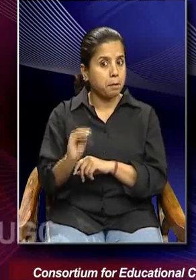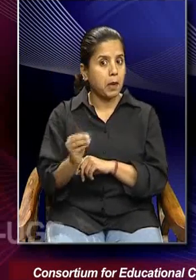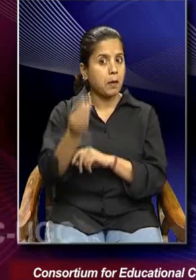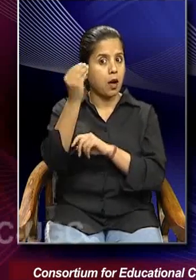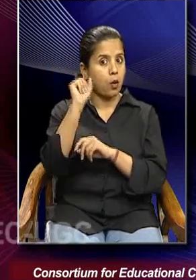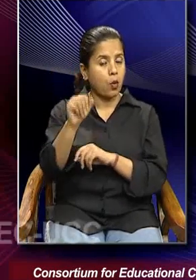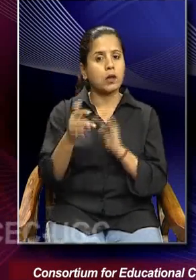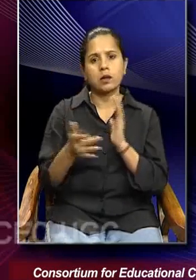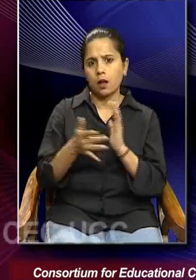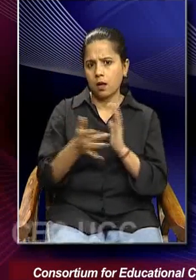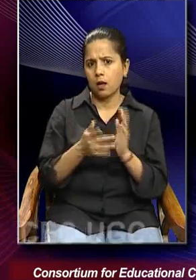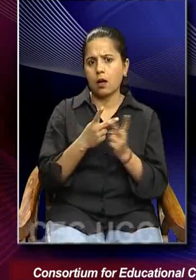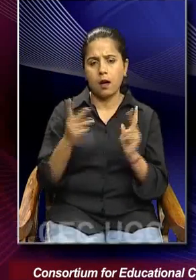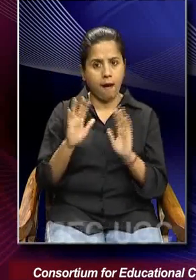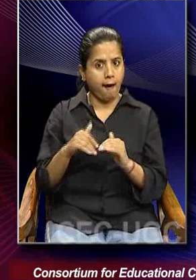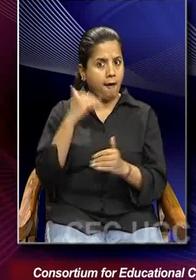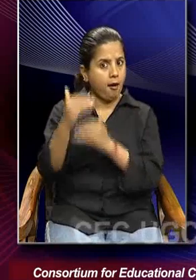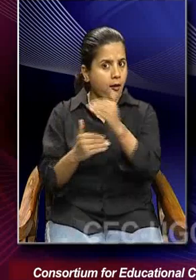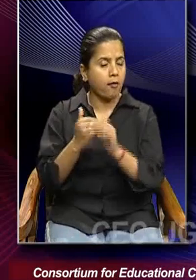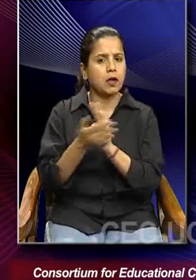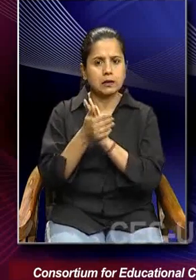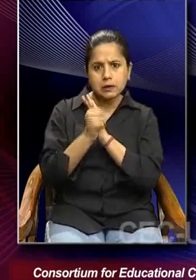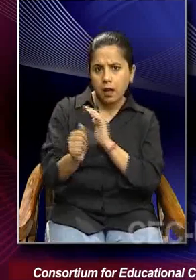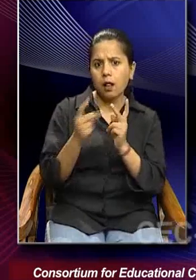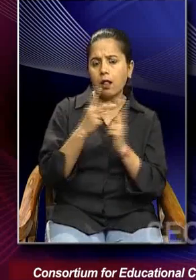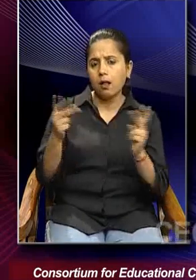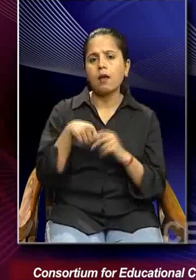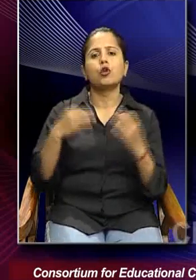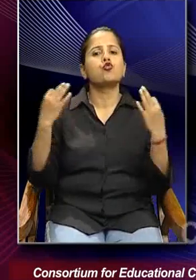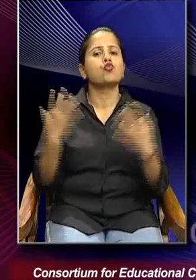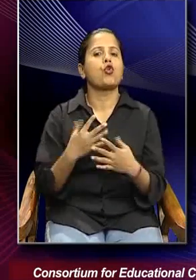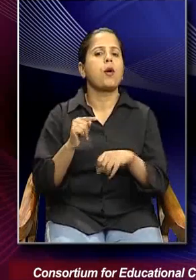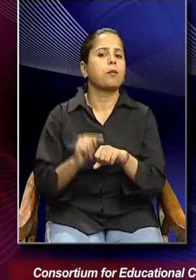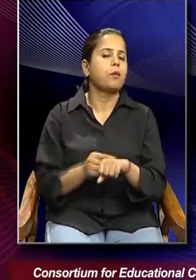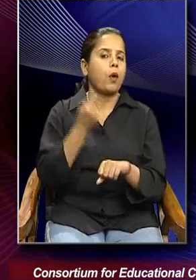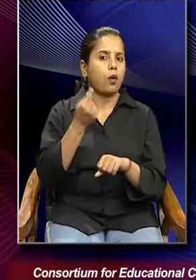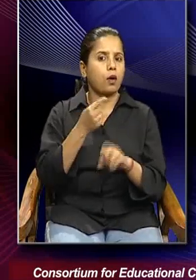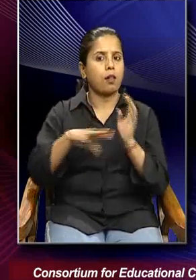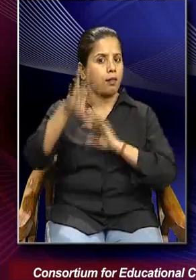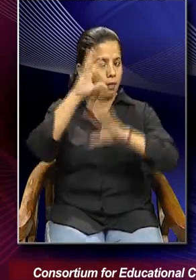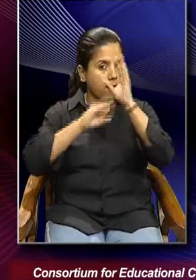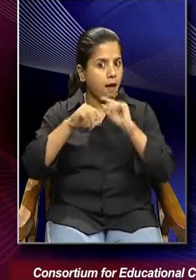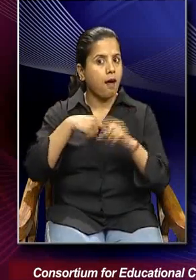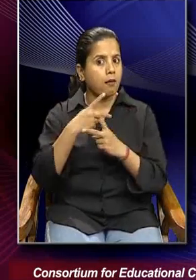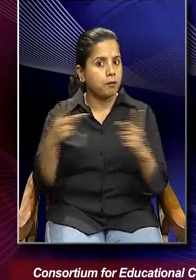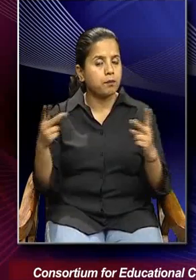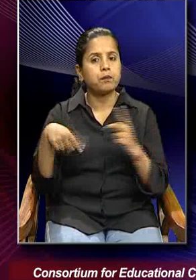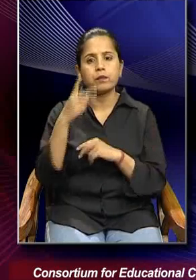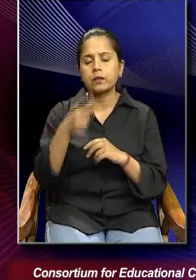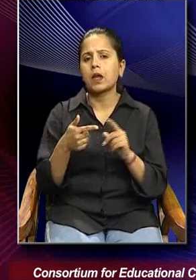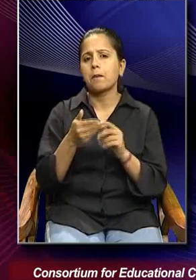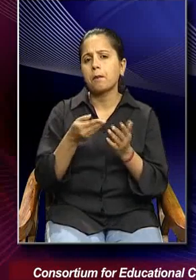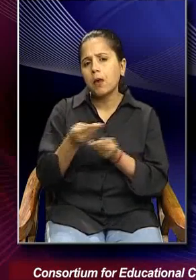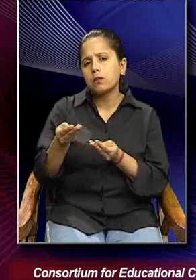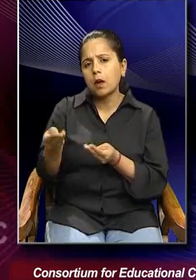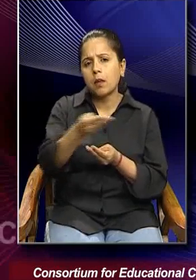their technological know-how, skill set, with newer opportunity they come to learn about in the nearby towns,